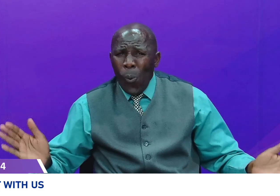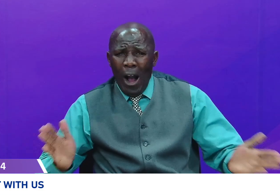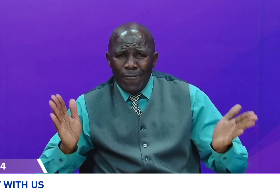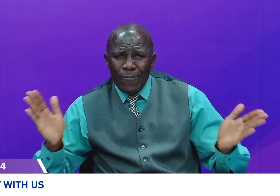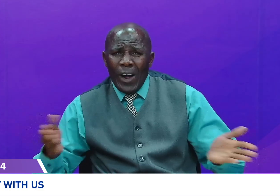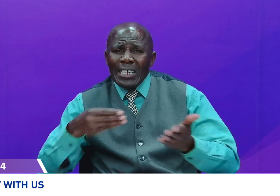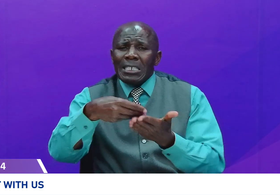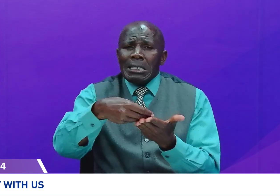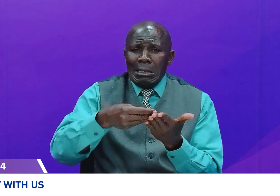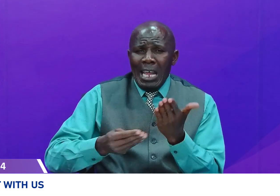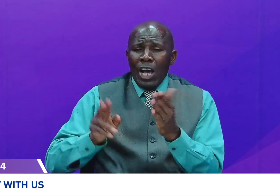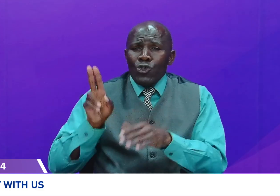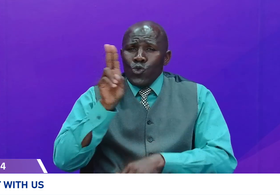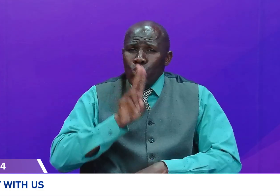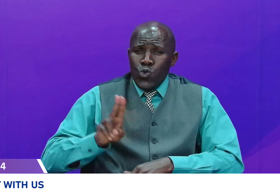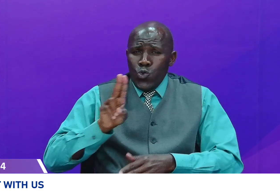that the government is committed